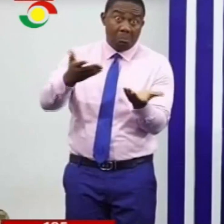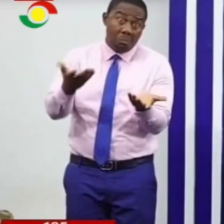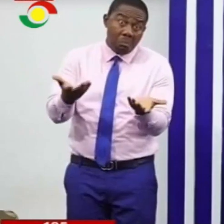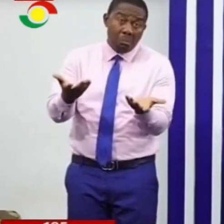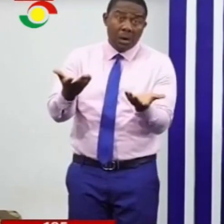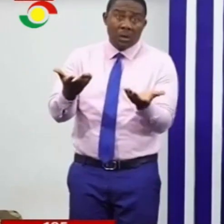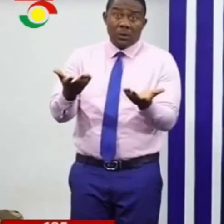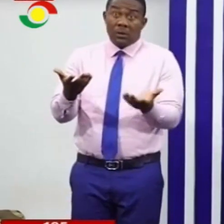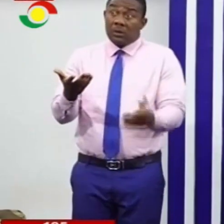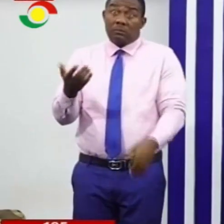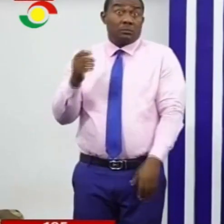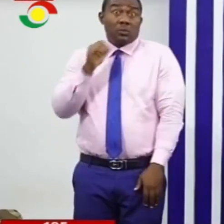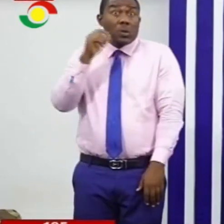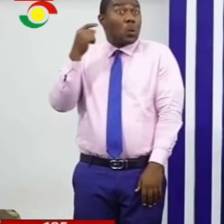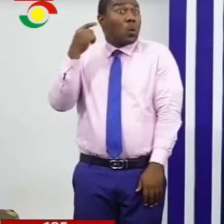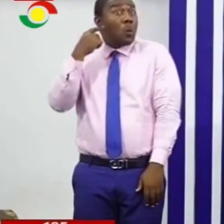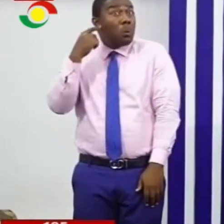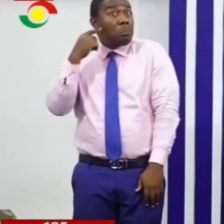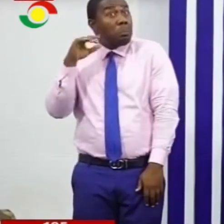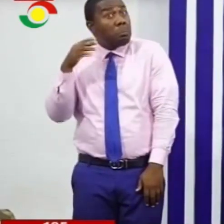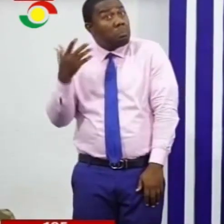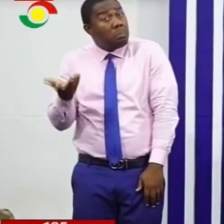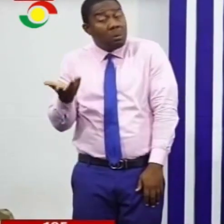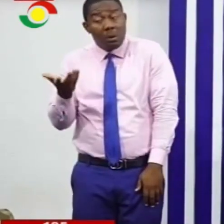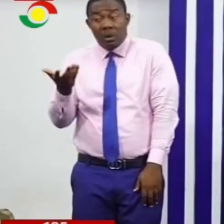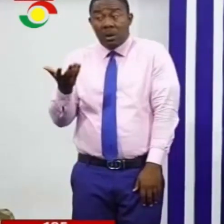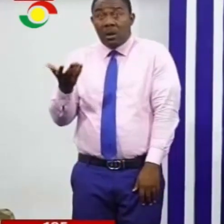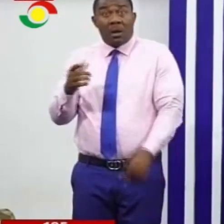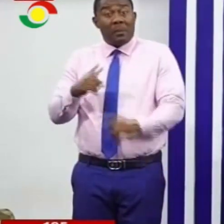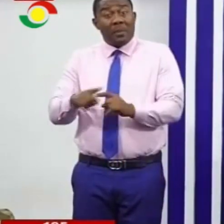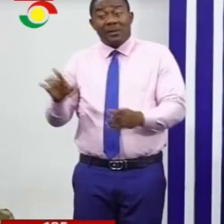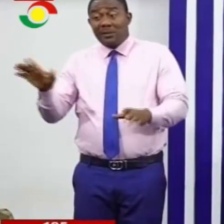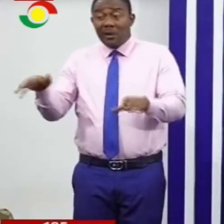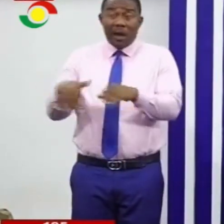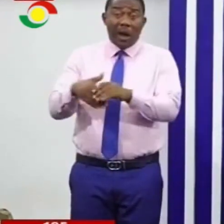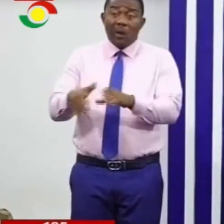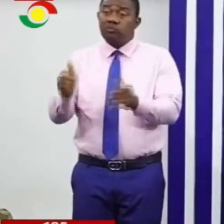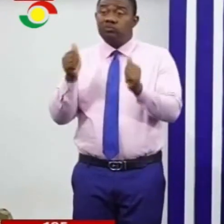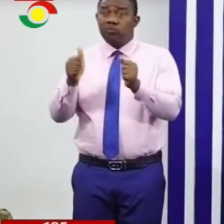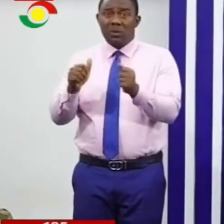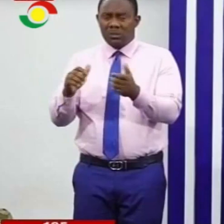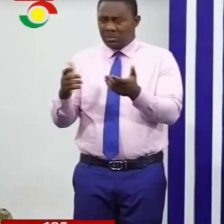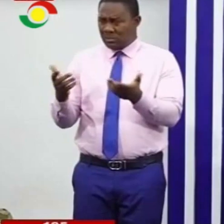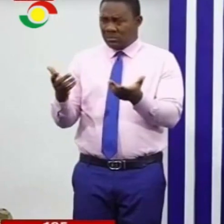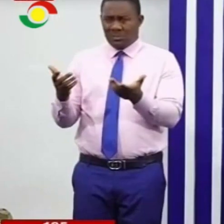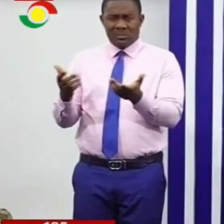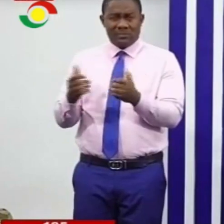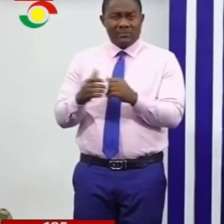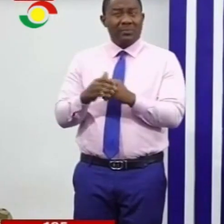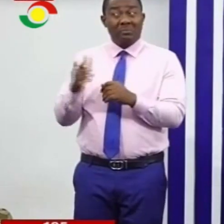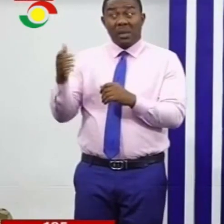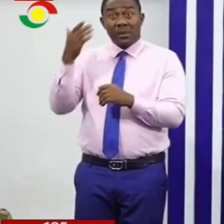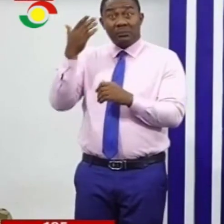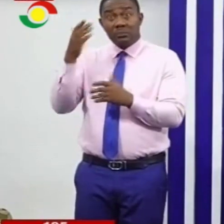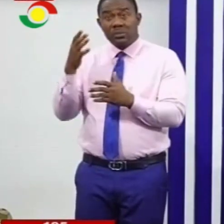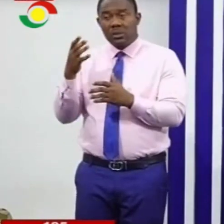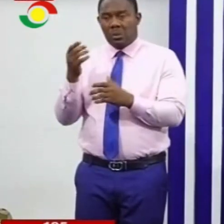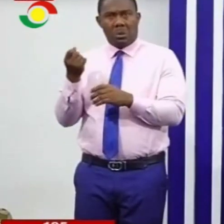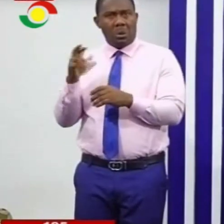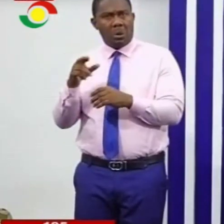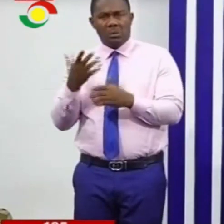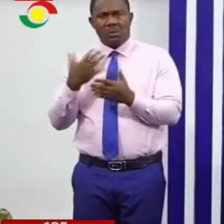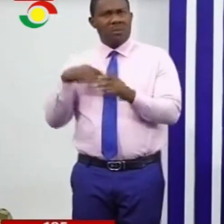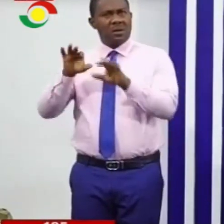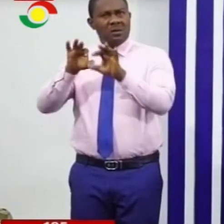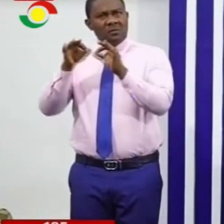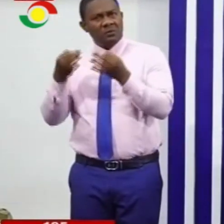bi ono de onti se dogo bi nu abekra but oni nenya nkita odi ni ehun kwan e betumi afa so na nko no so ya test no so obi so wo ho e bia ne ho dodo na na bibia